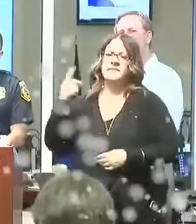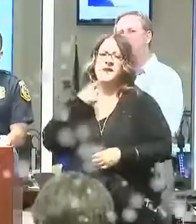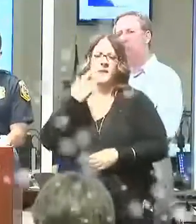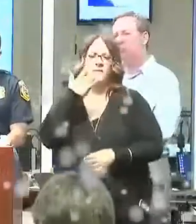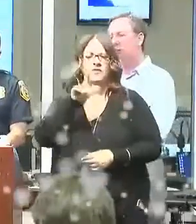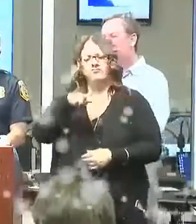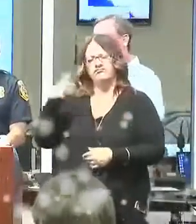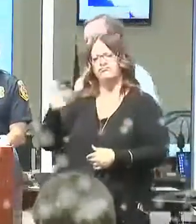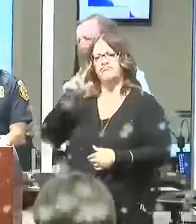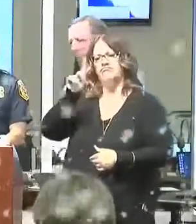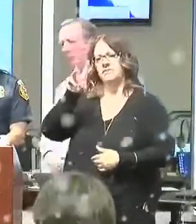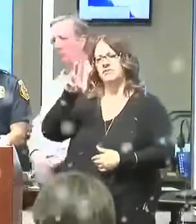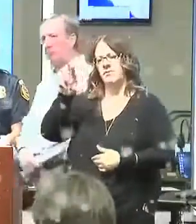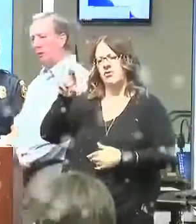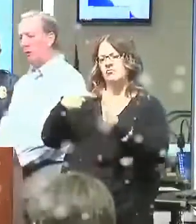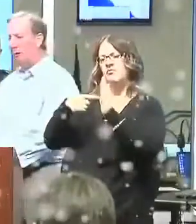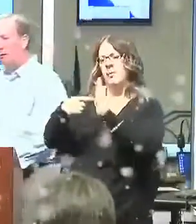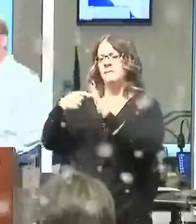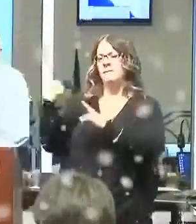Gary Bardini. Gary?